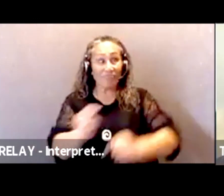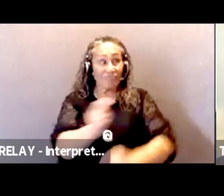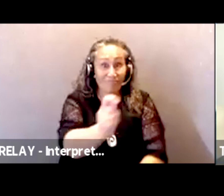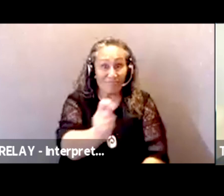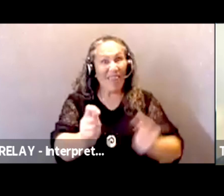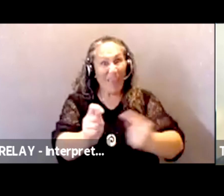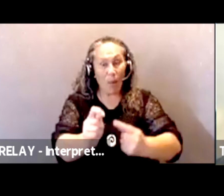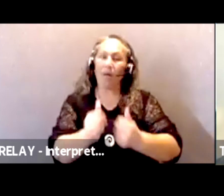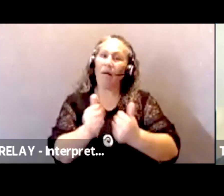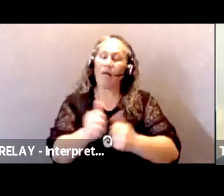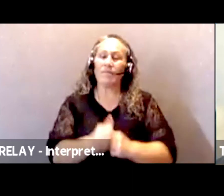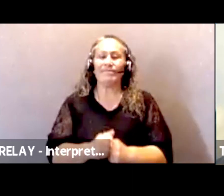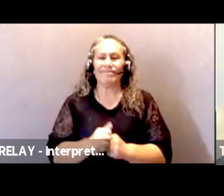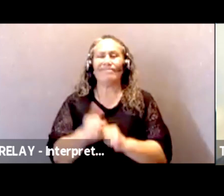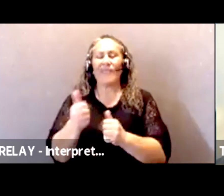Our time is